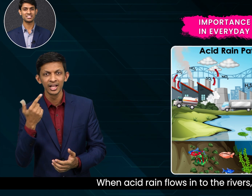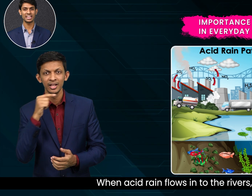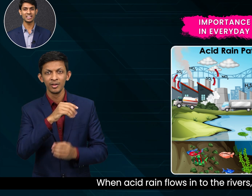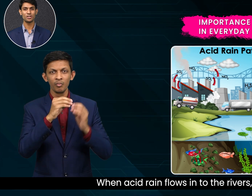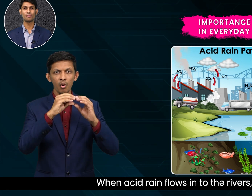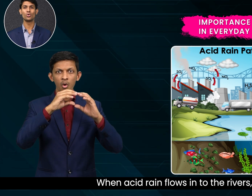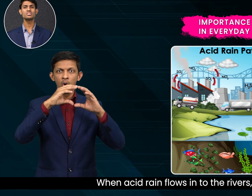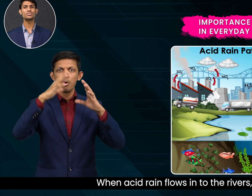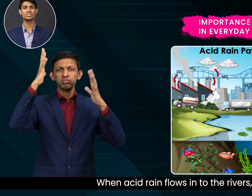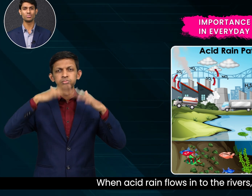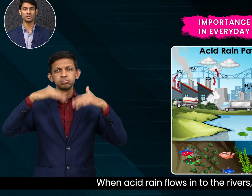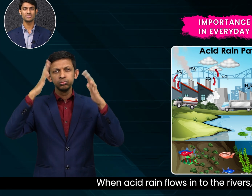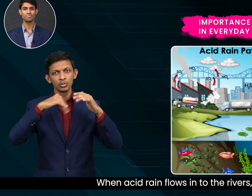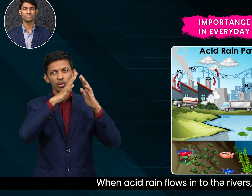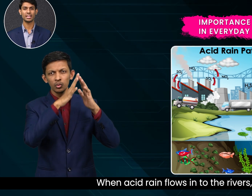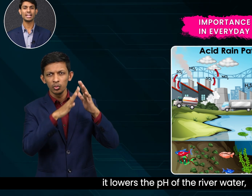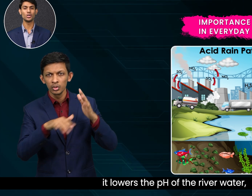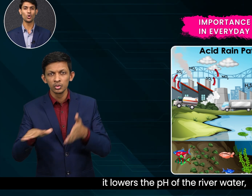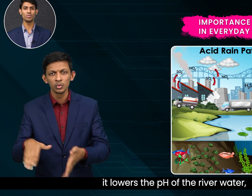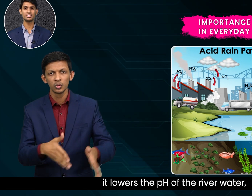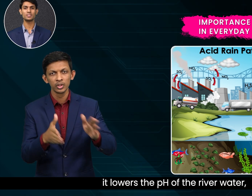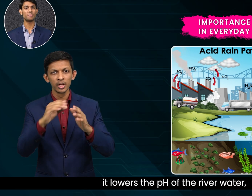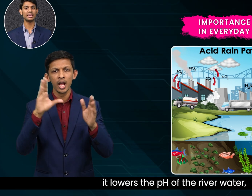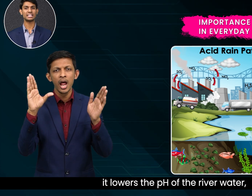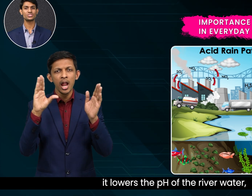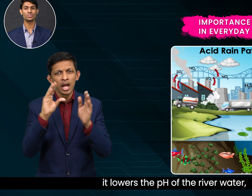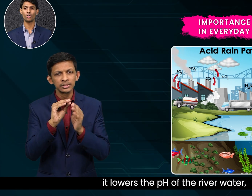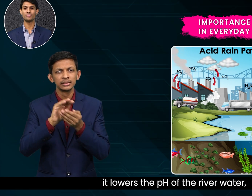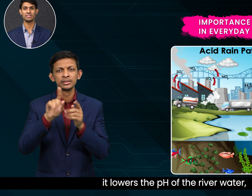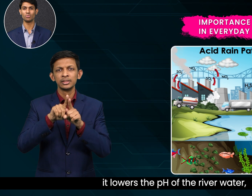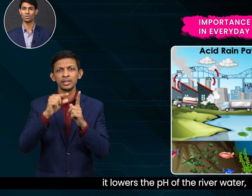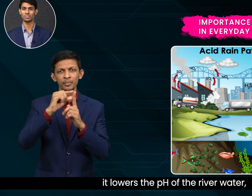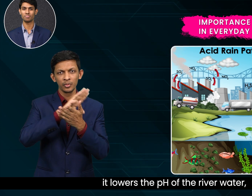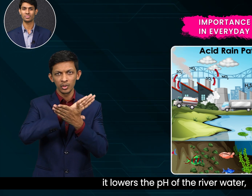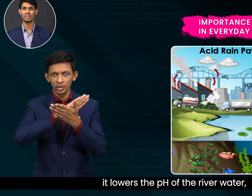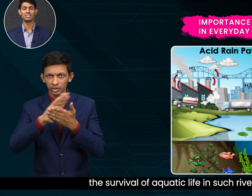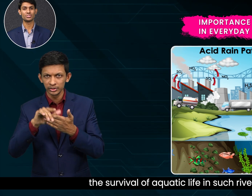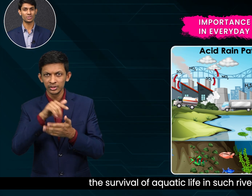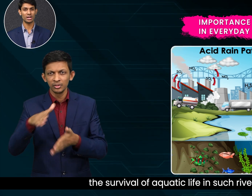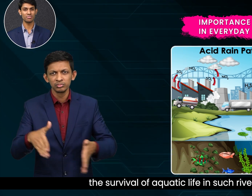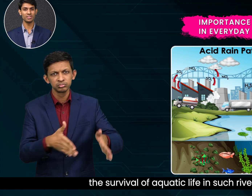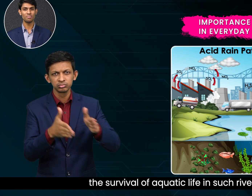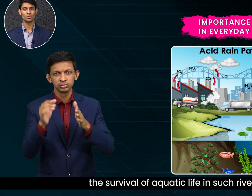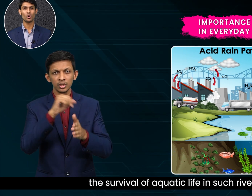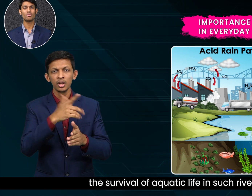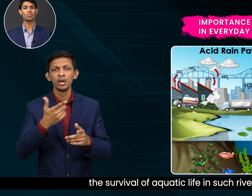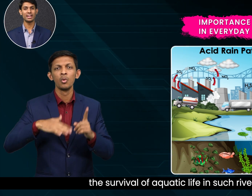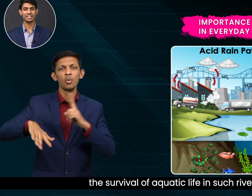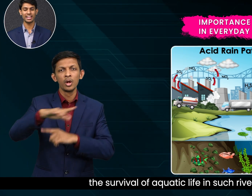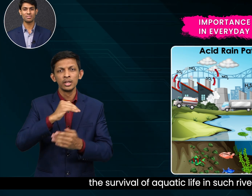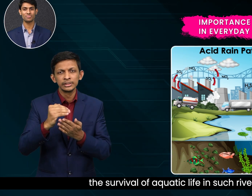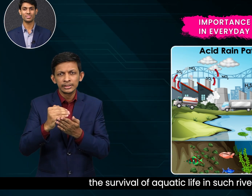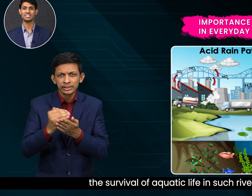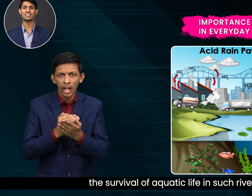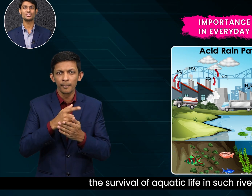When acid rain flows into the rivers, it lowers the pH of the river water. The survival of